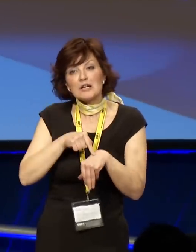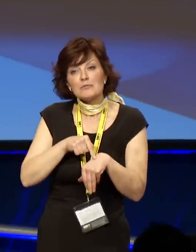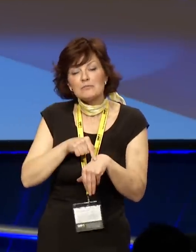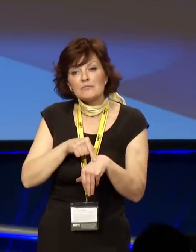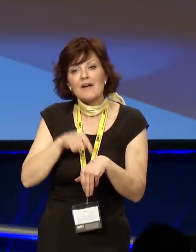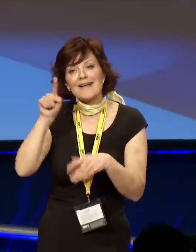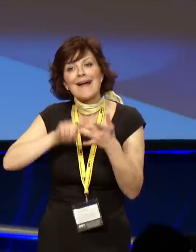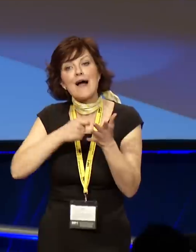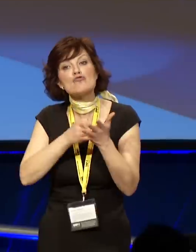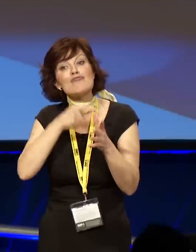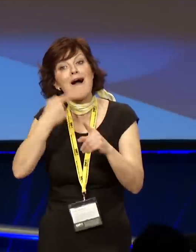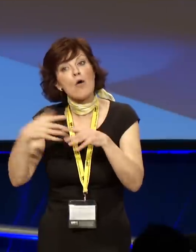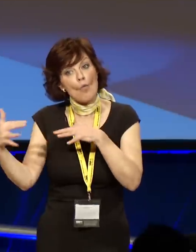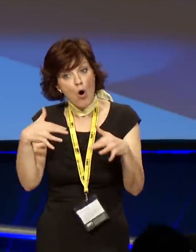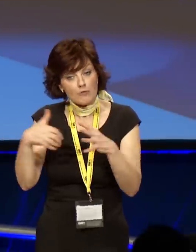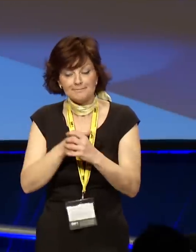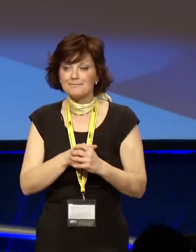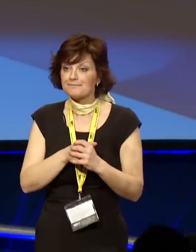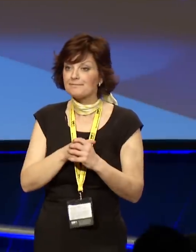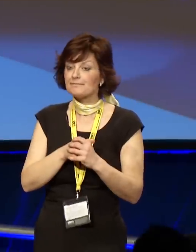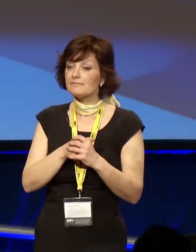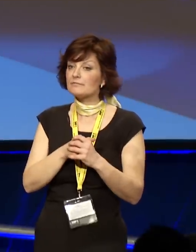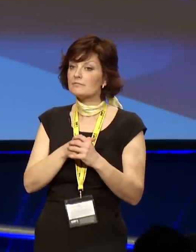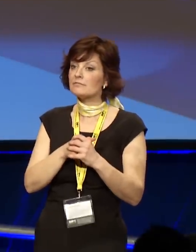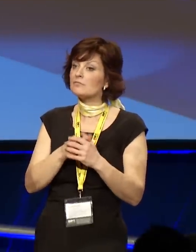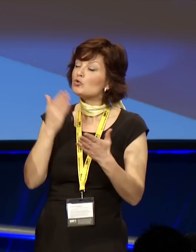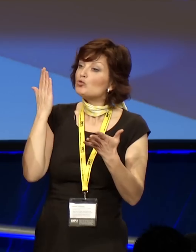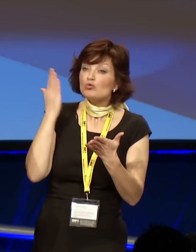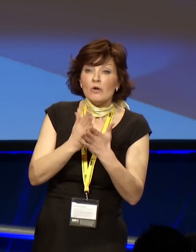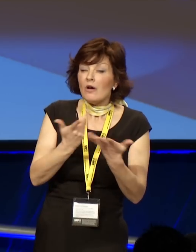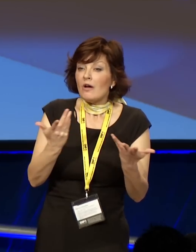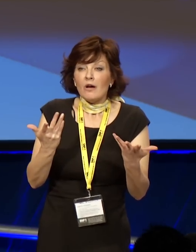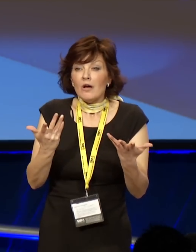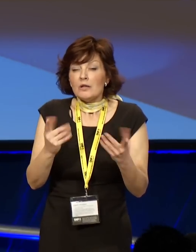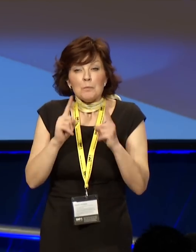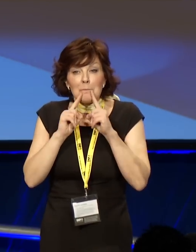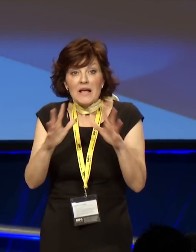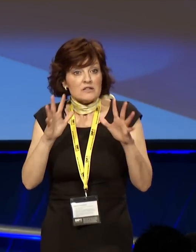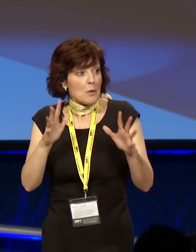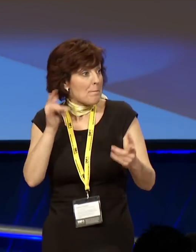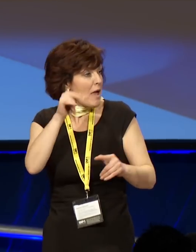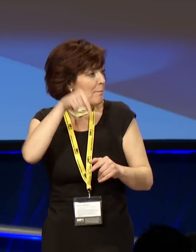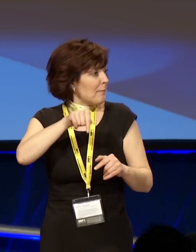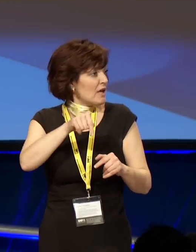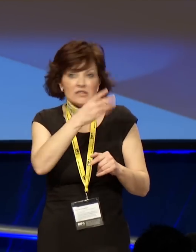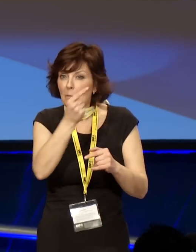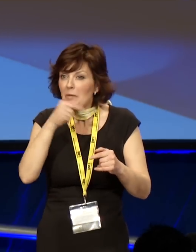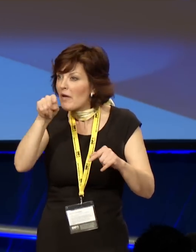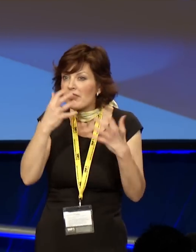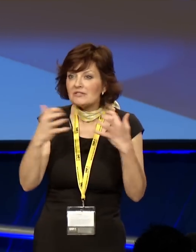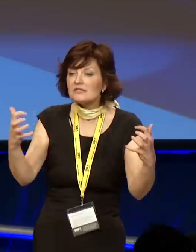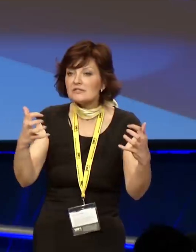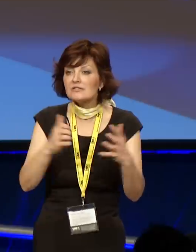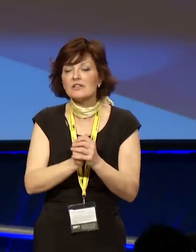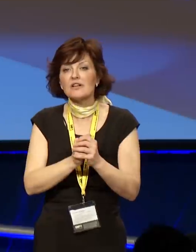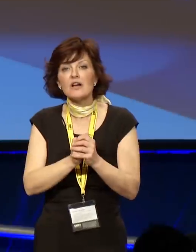in the Iraq War. And basically, it's the most extraordinary play. It may have been in this very auditorium I saw, actually. At